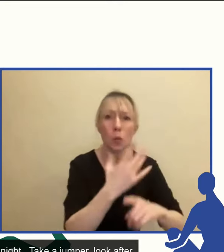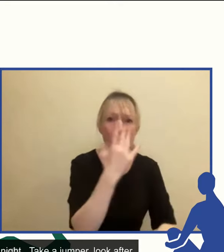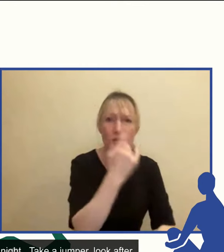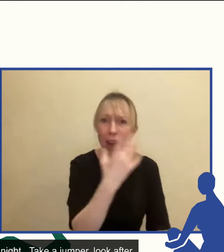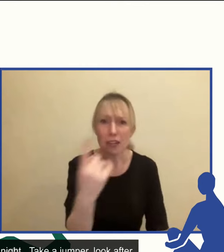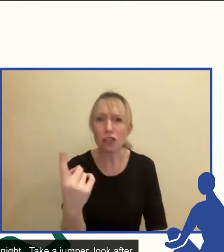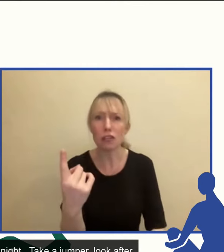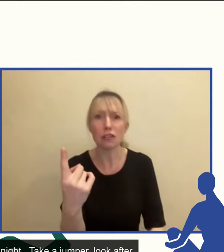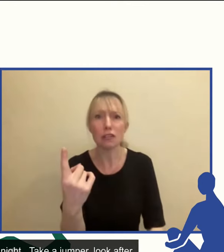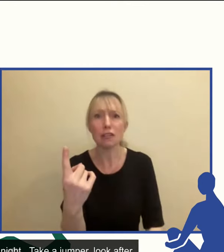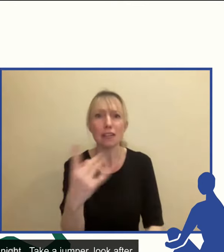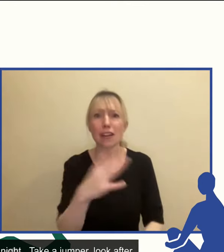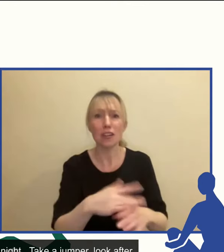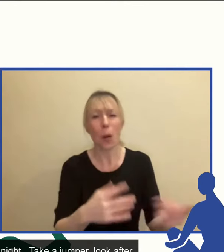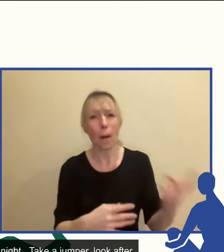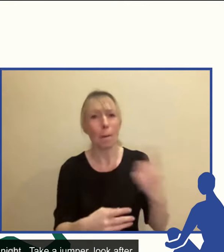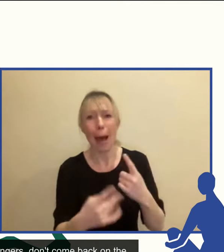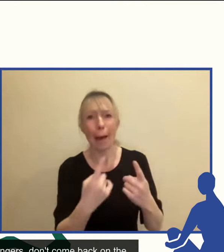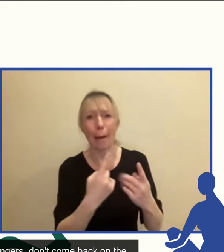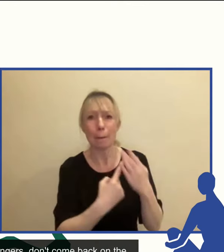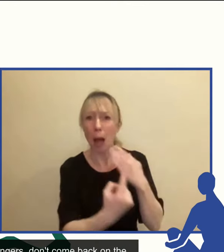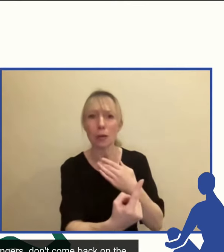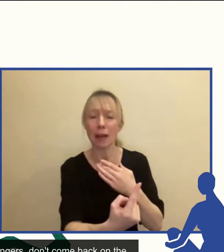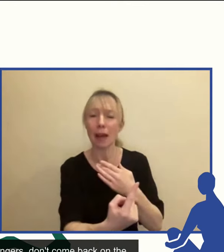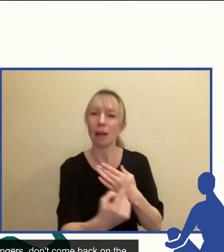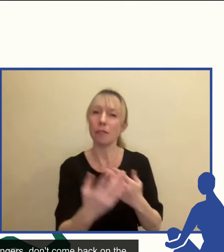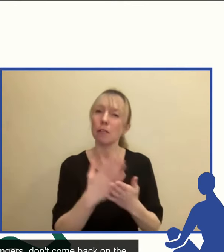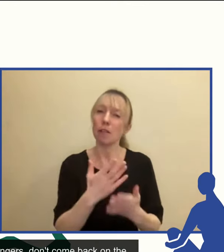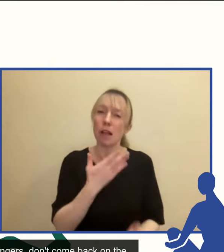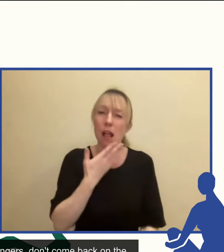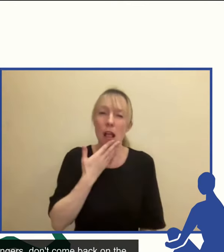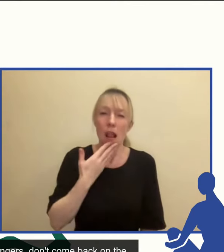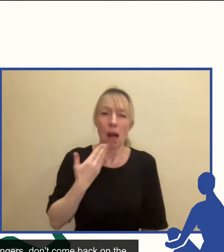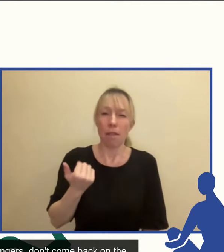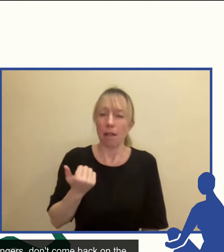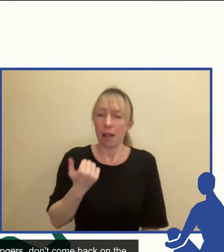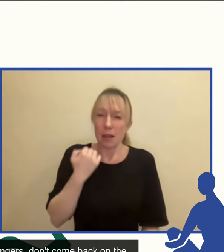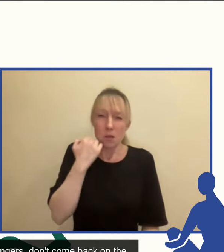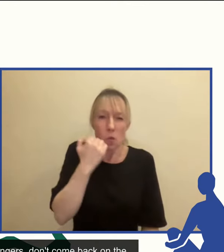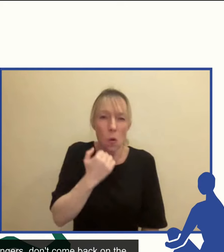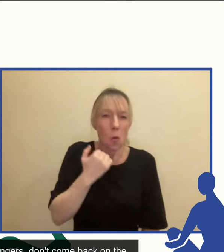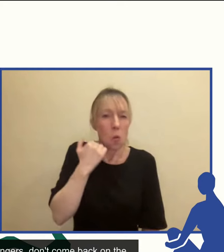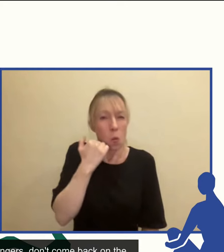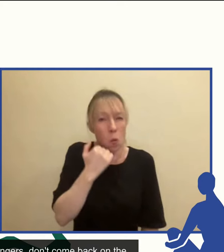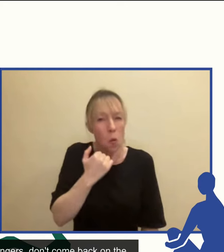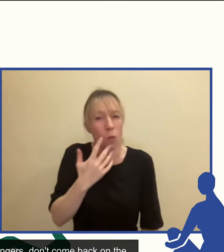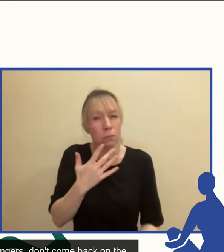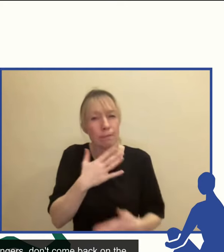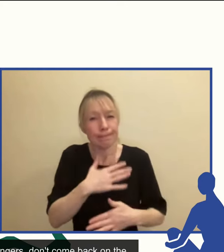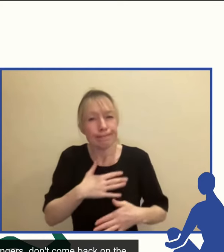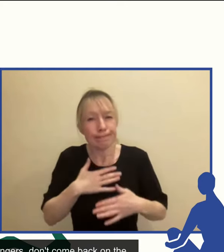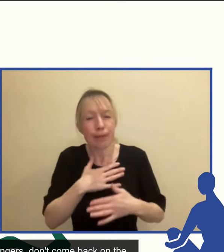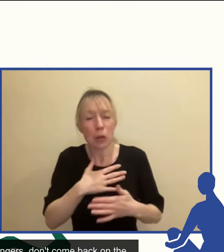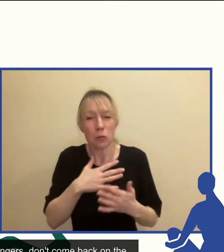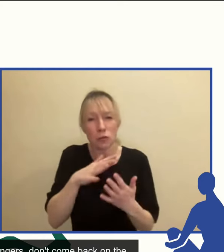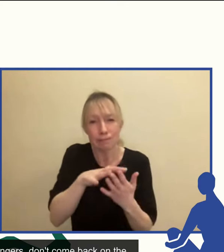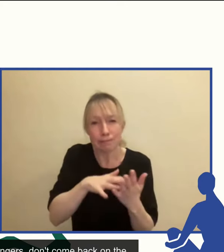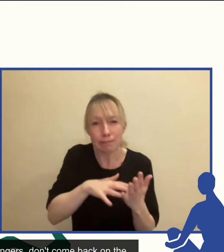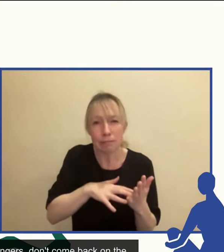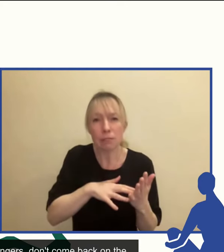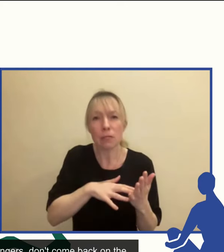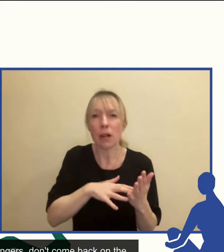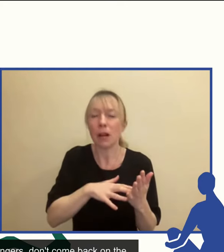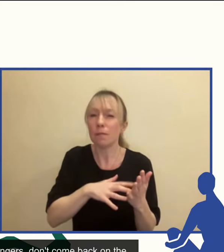own. It's a really lovely tone, Gavin, and it shows, I think, the enormous amount of care and compassion